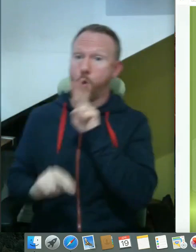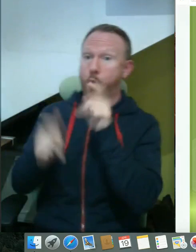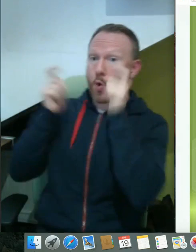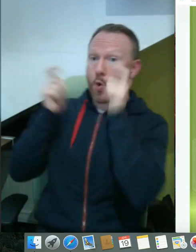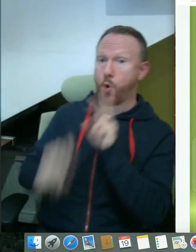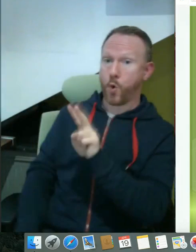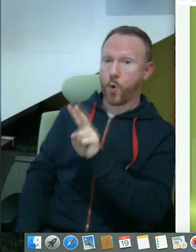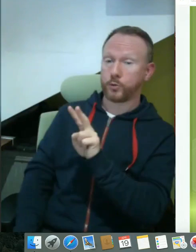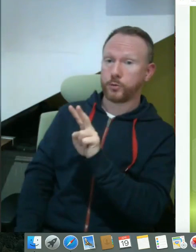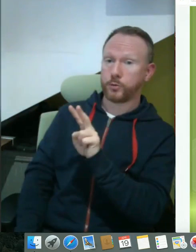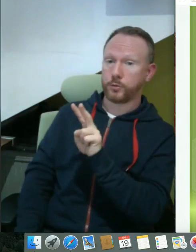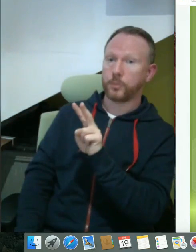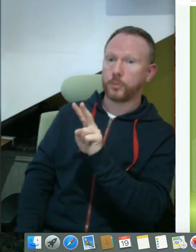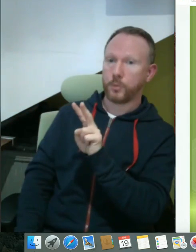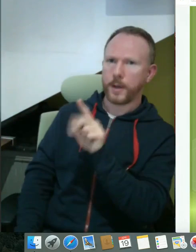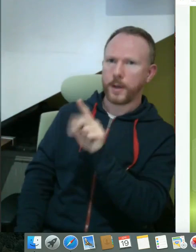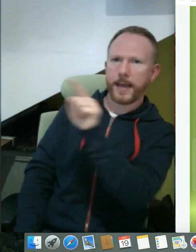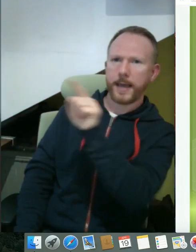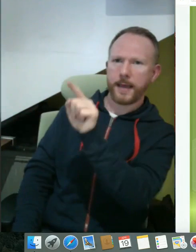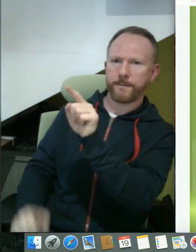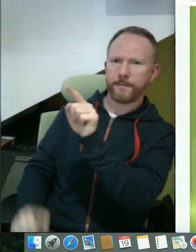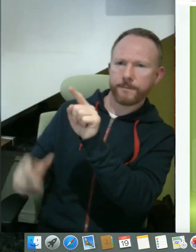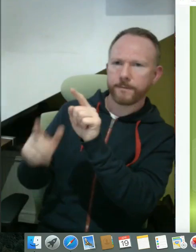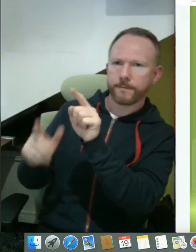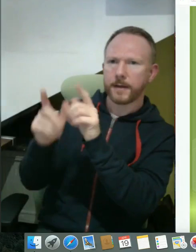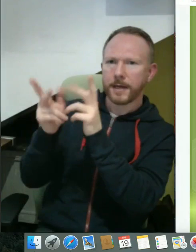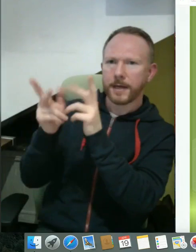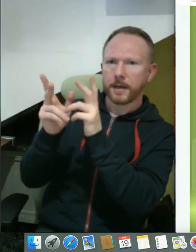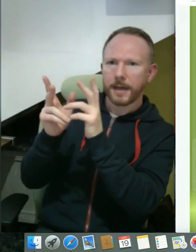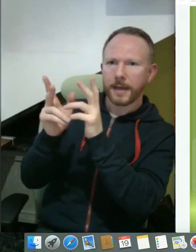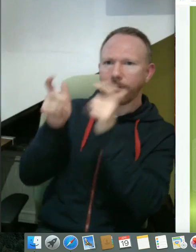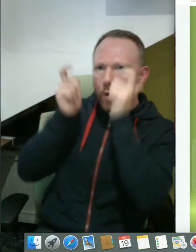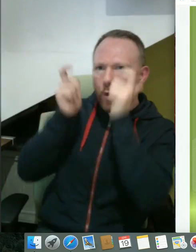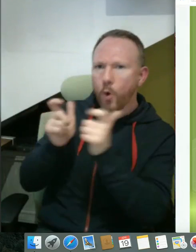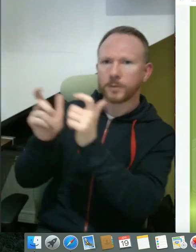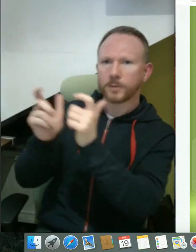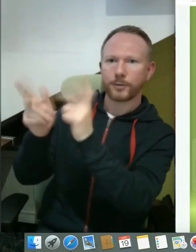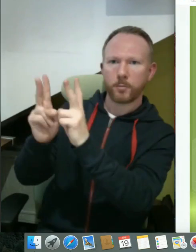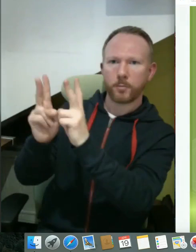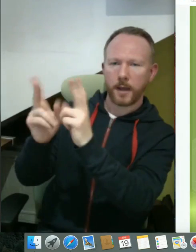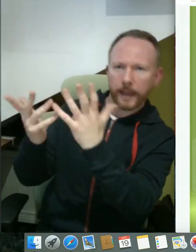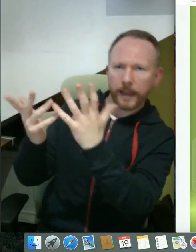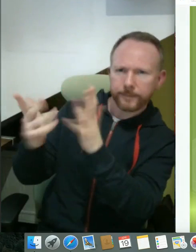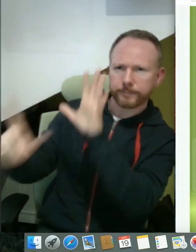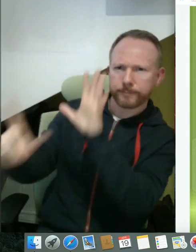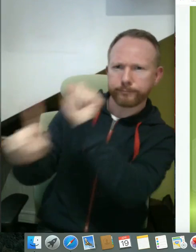counsel to any issues with regards to the proceedings interpreters.